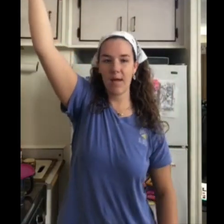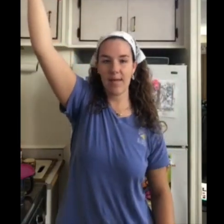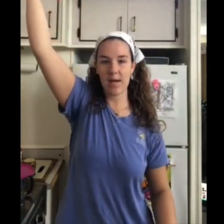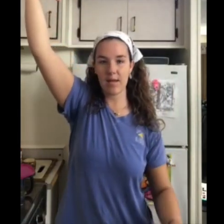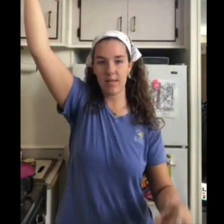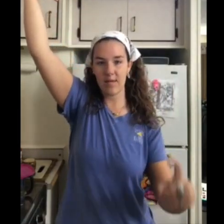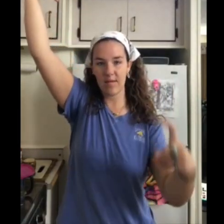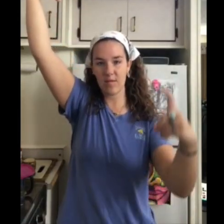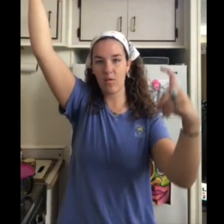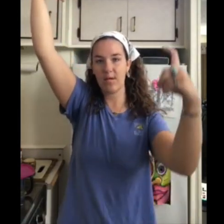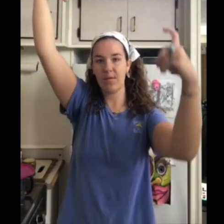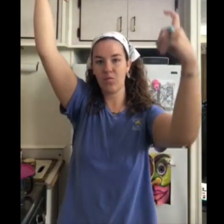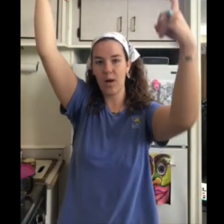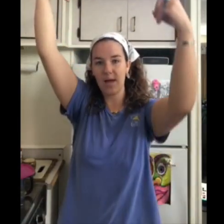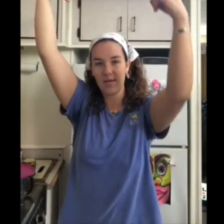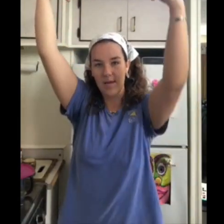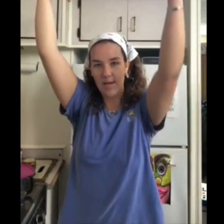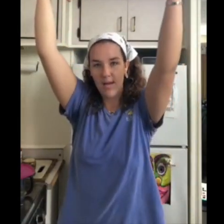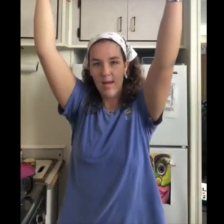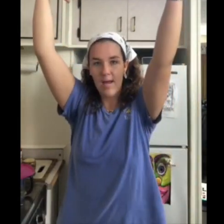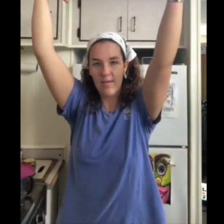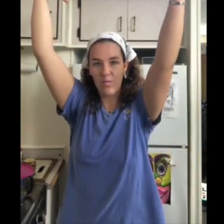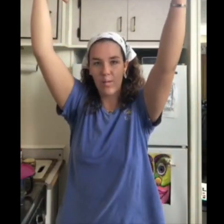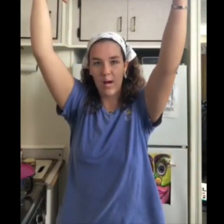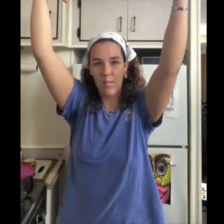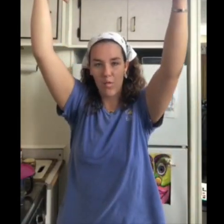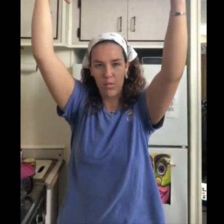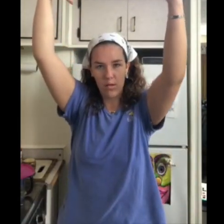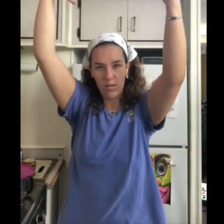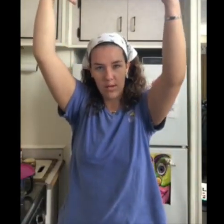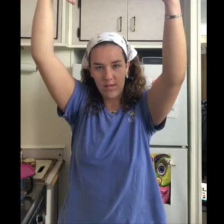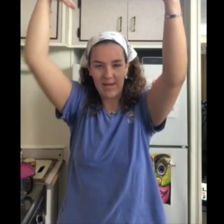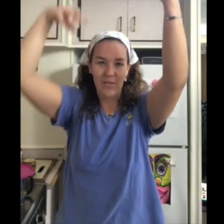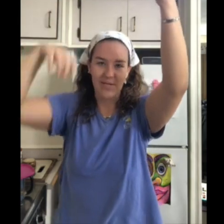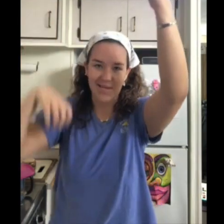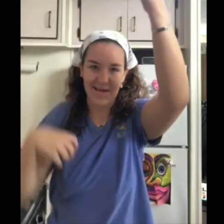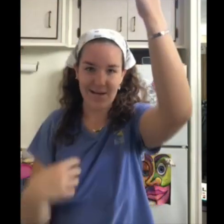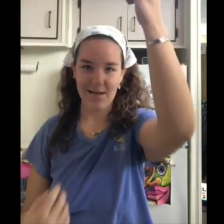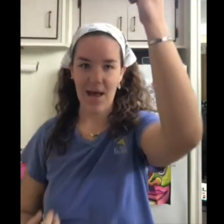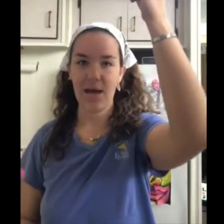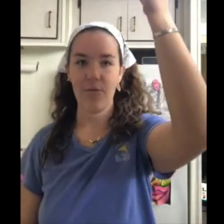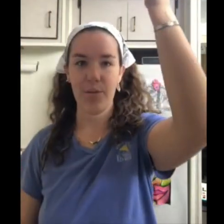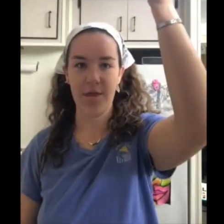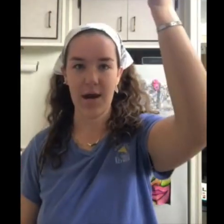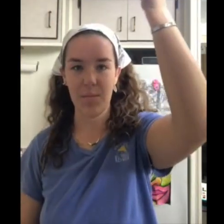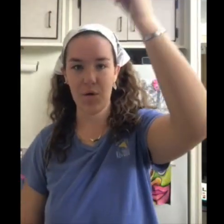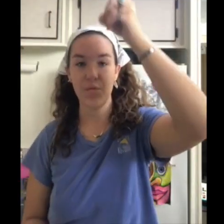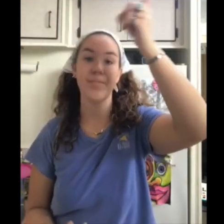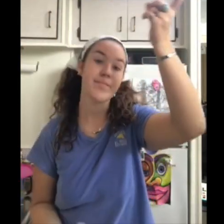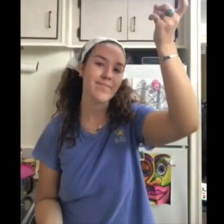then this is going to be rising, and this will be our moon. See how it's like kind of a pathetic moon?